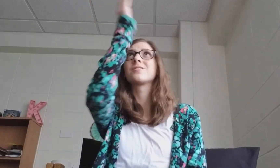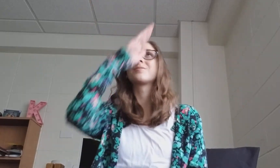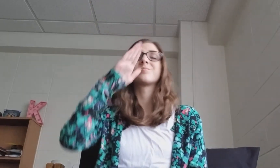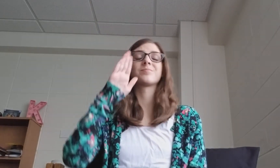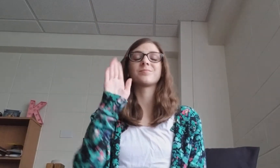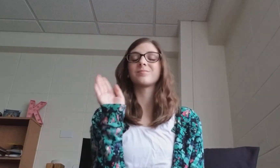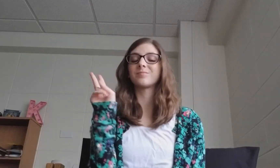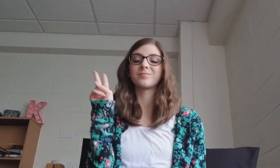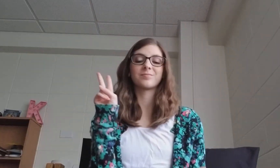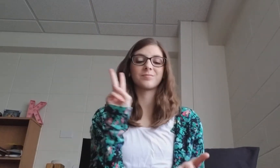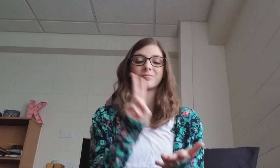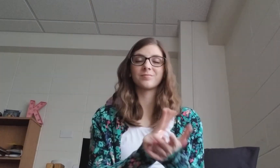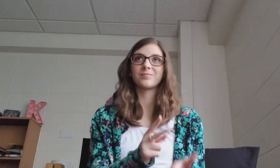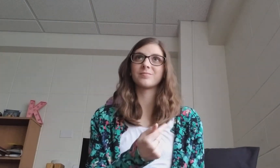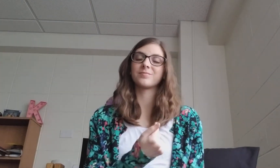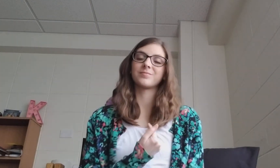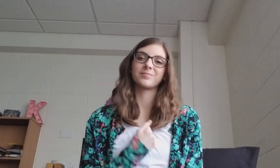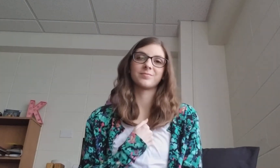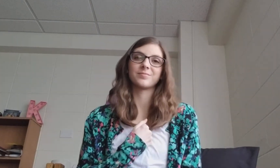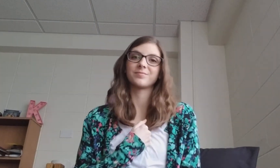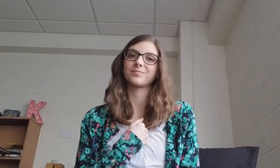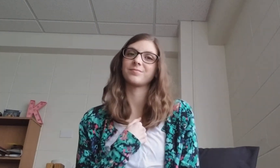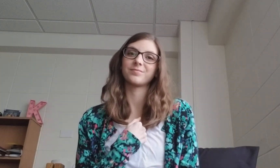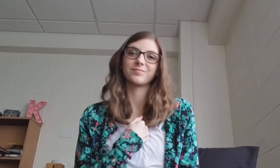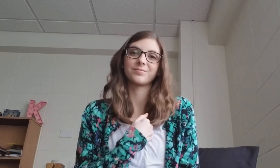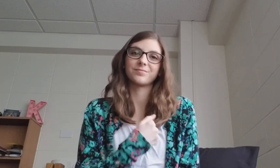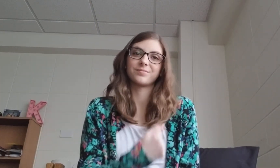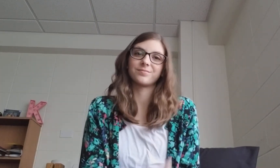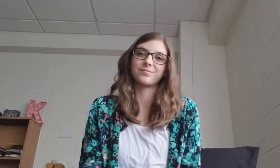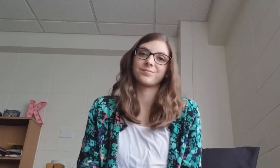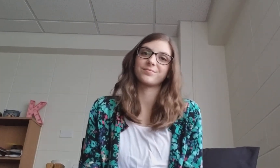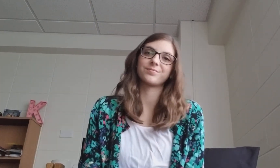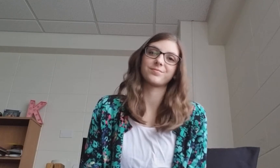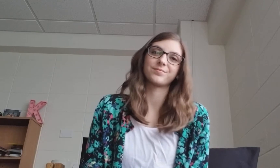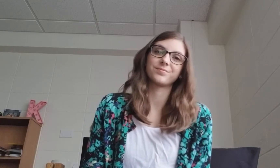never failed me yet I